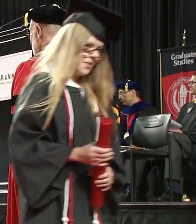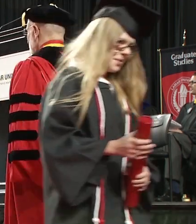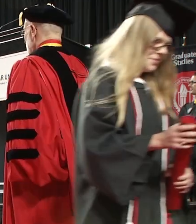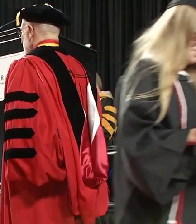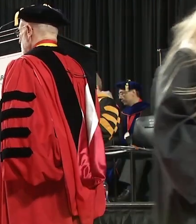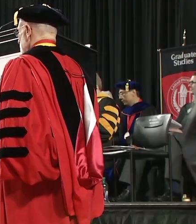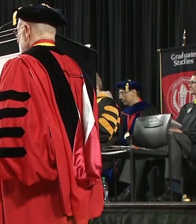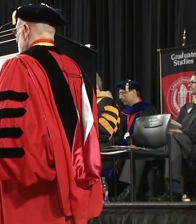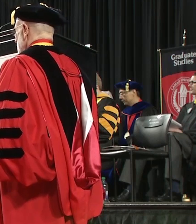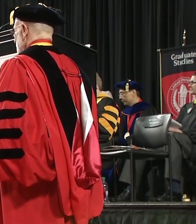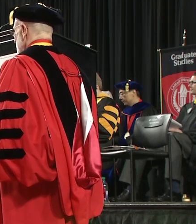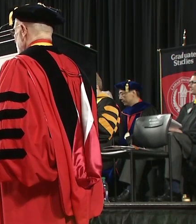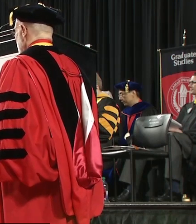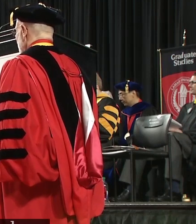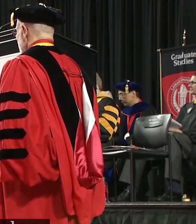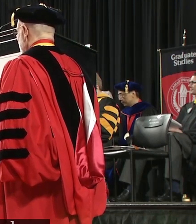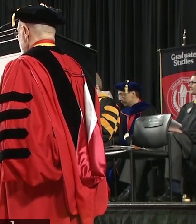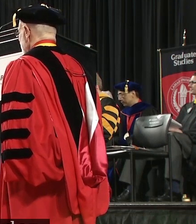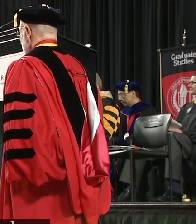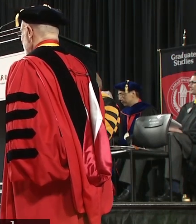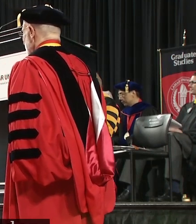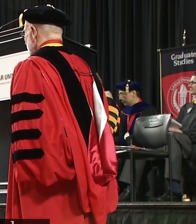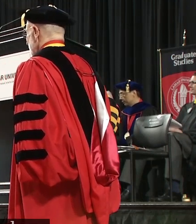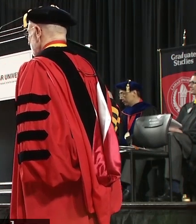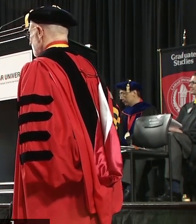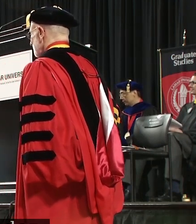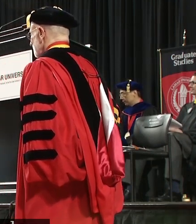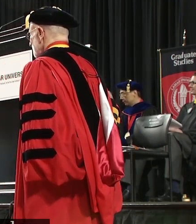Cameron Jewel King.